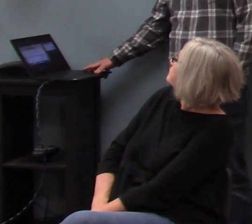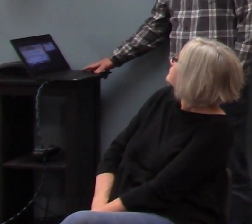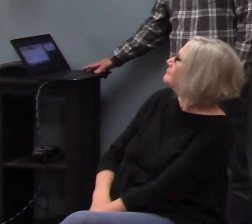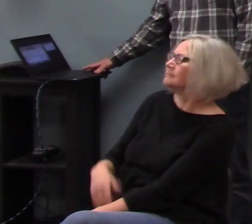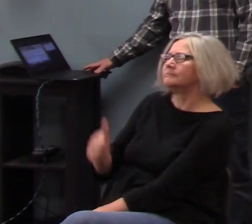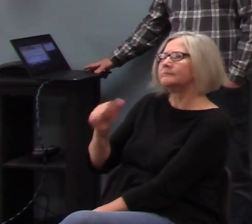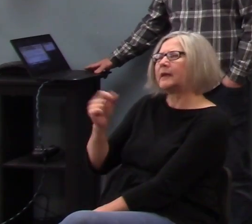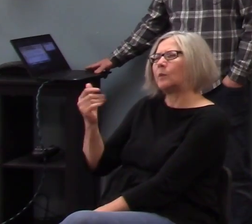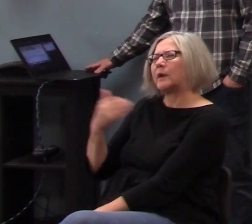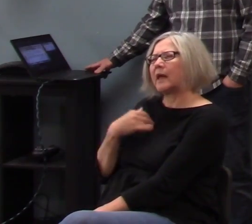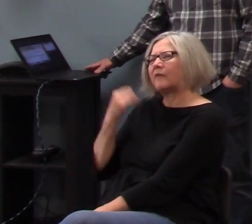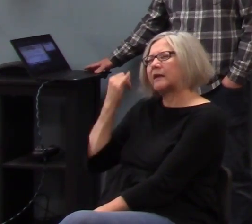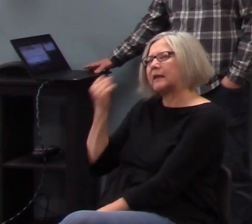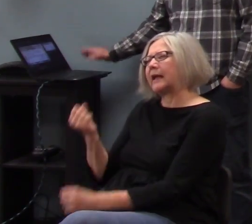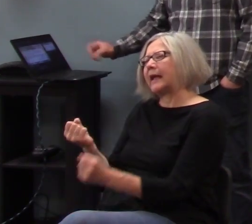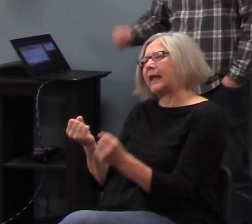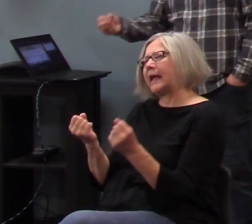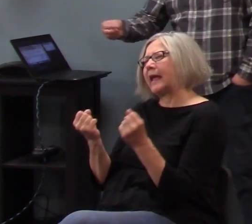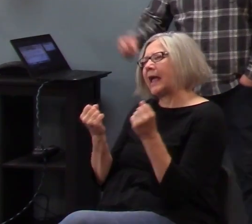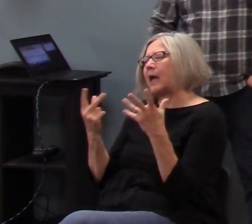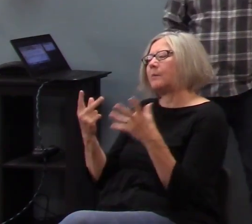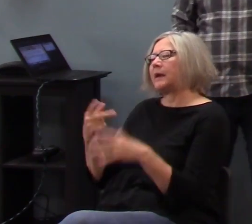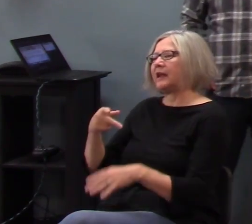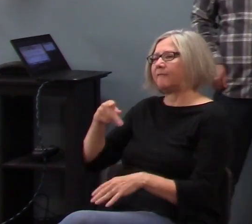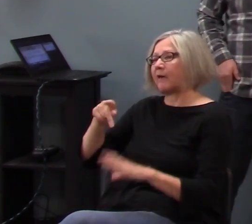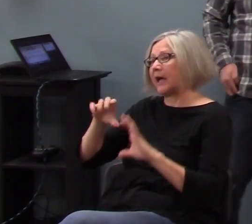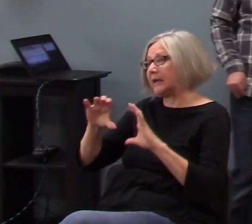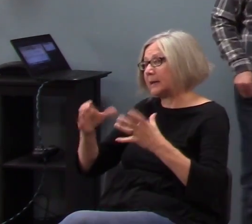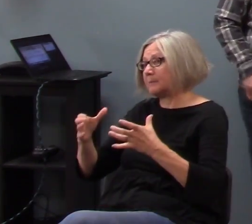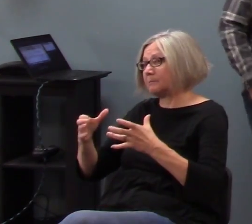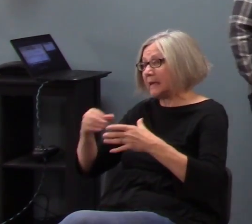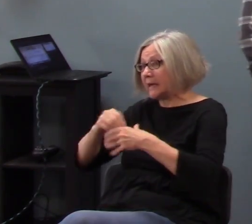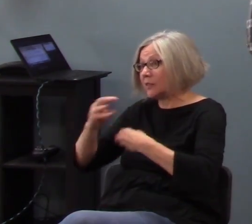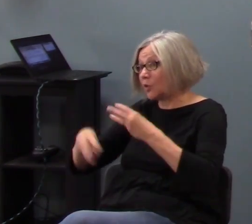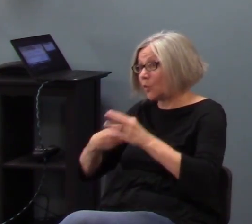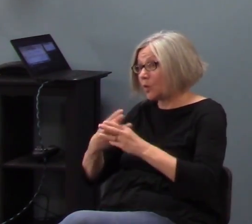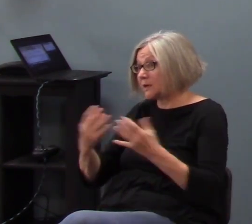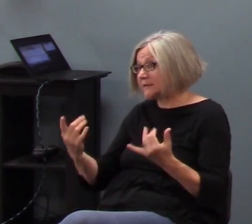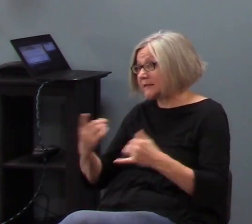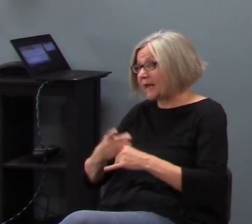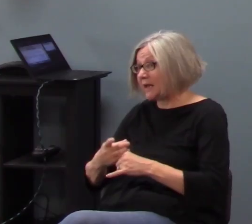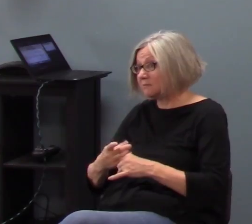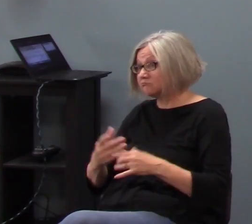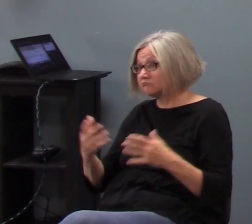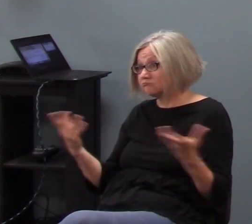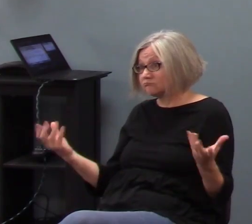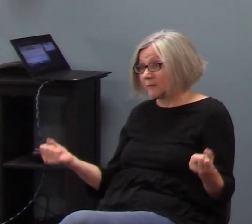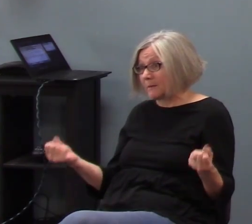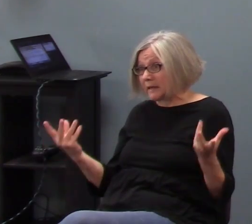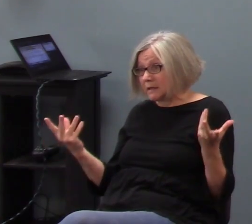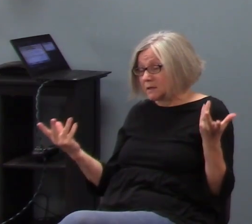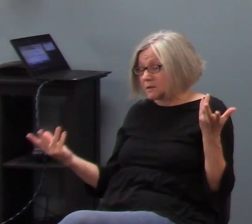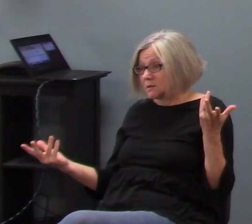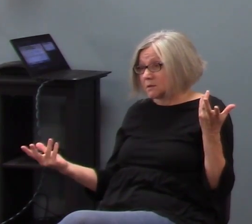Anybody have any idea how many phylums or phyla are in the world today?